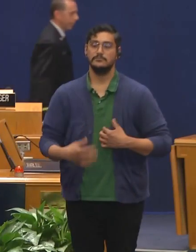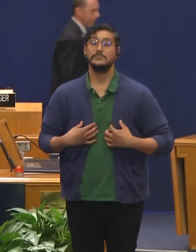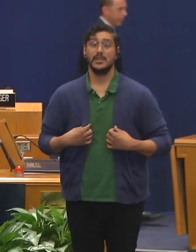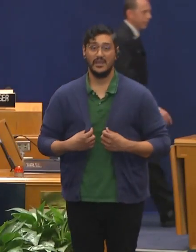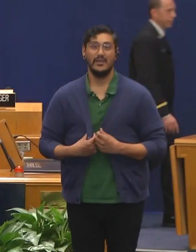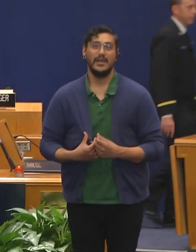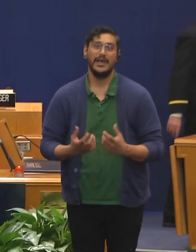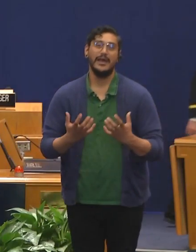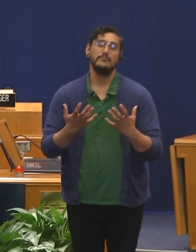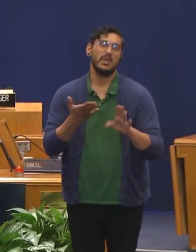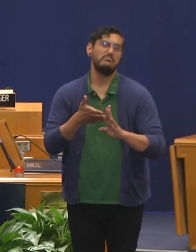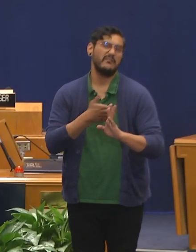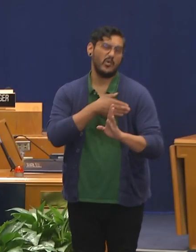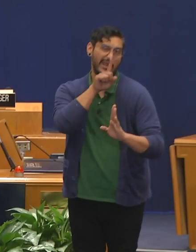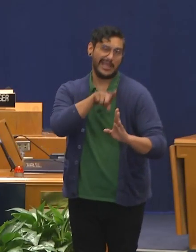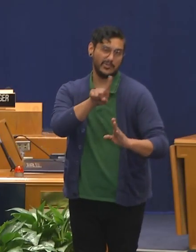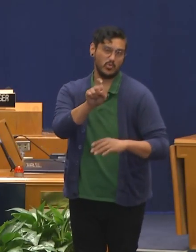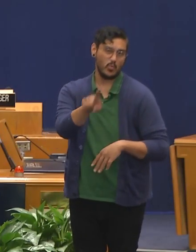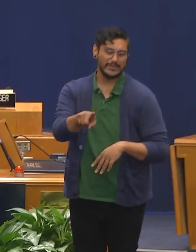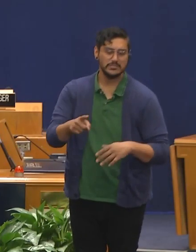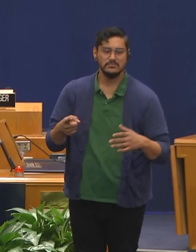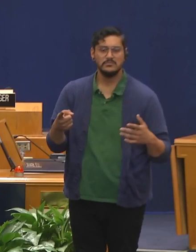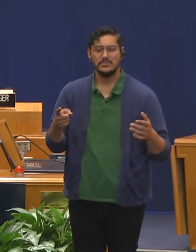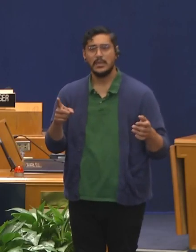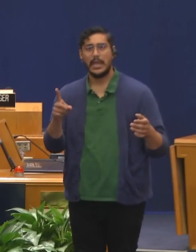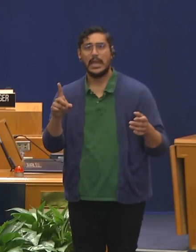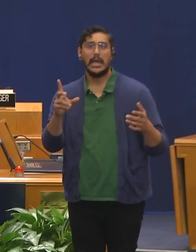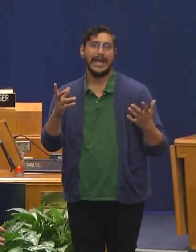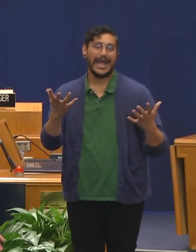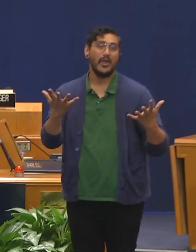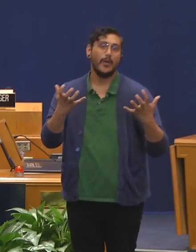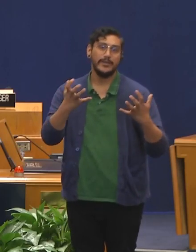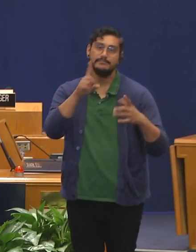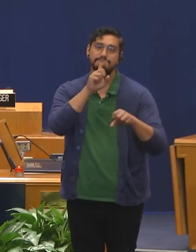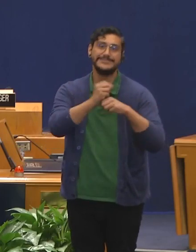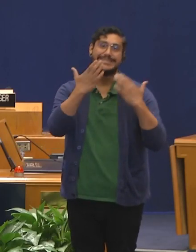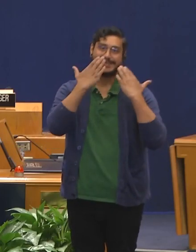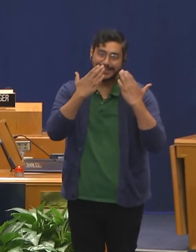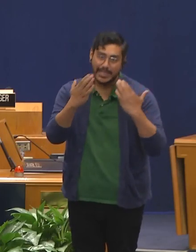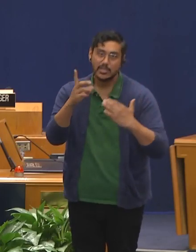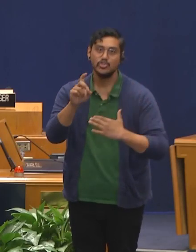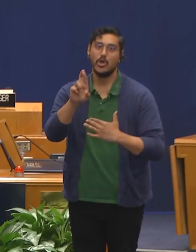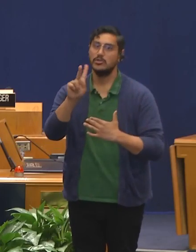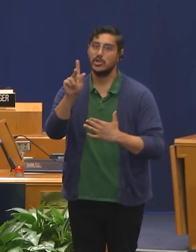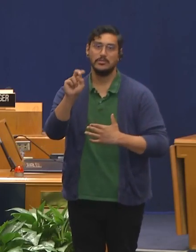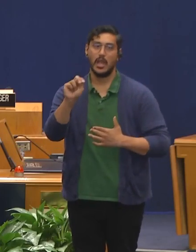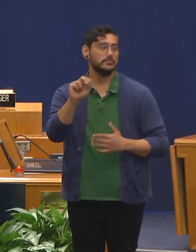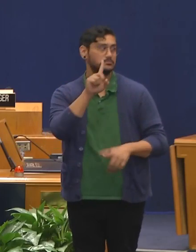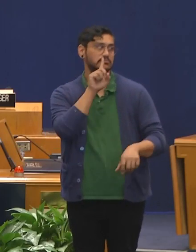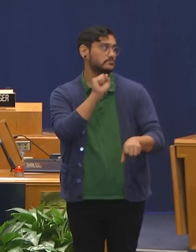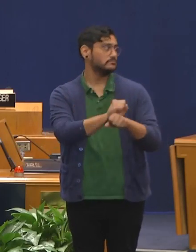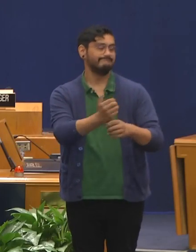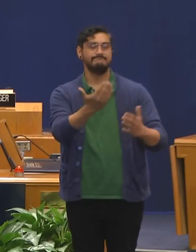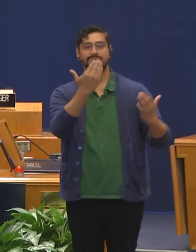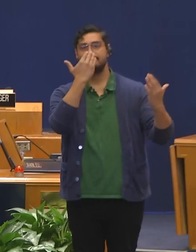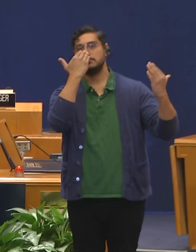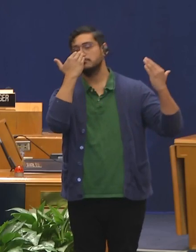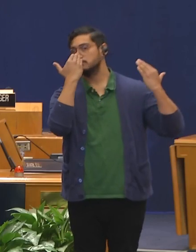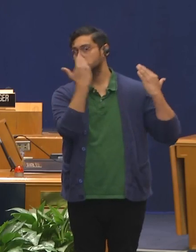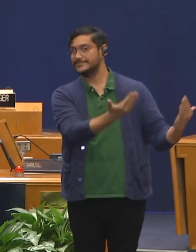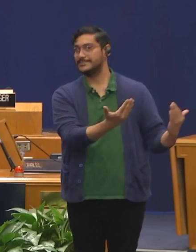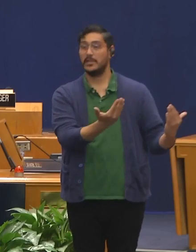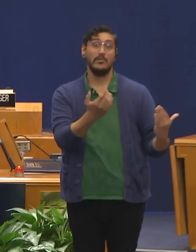I want to, before I answer the question, I do want to, really thank Dr. Kazan, and we owe him a debt of gratitude. I mean, he took us